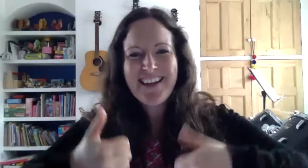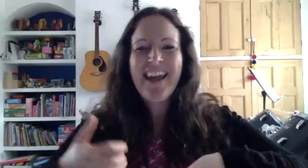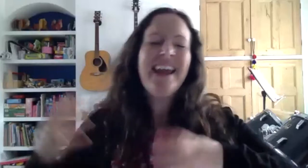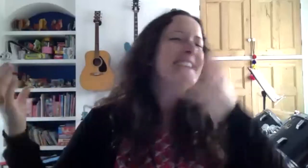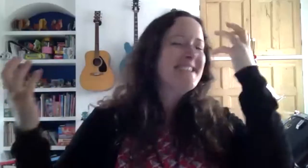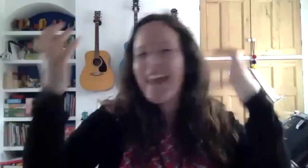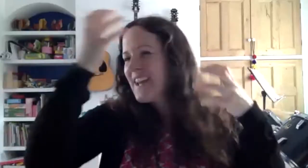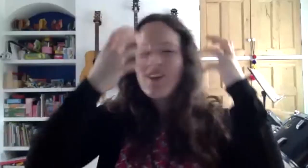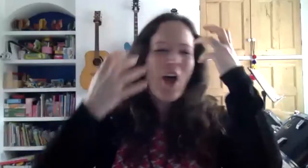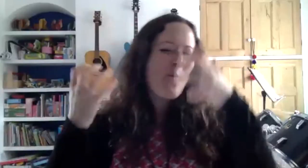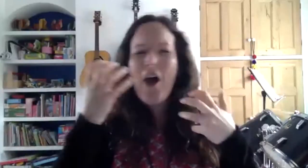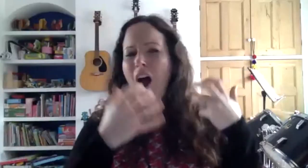alright. Sing, don't worry